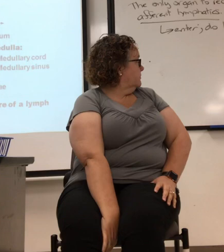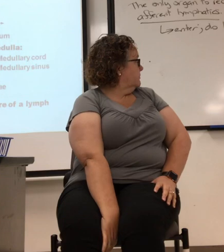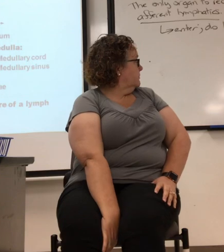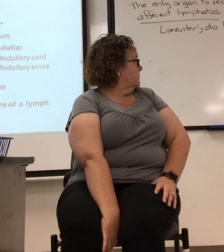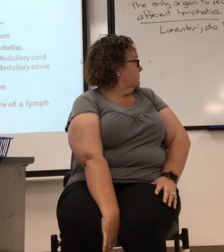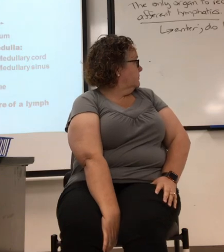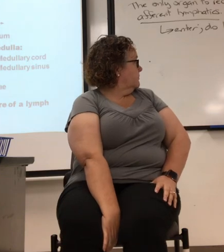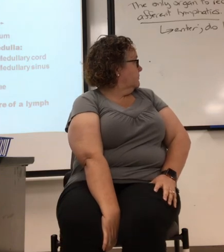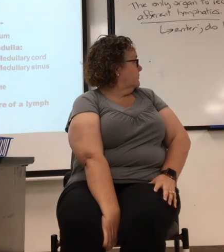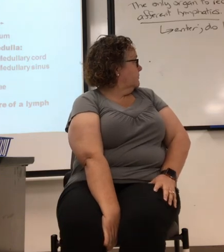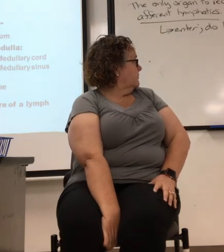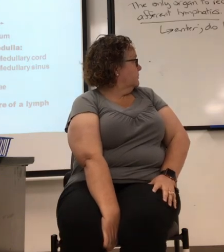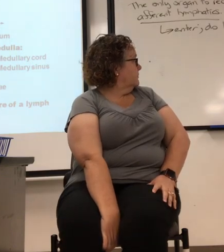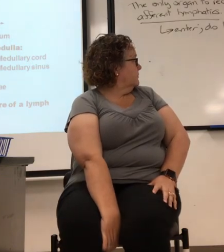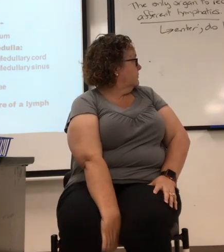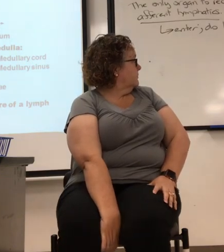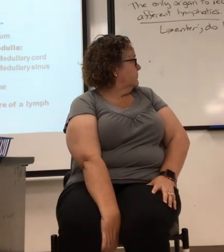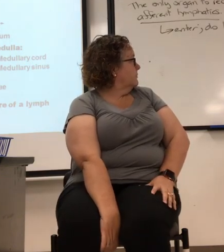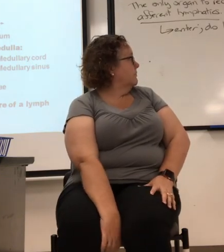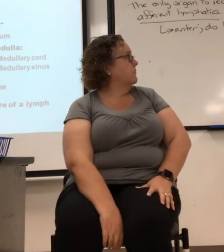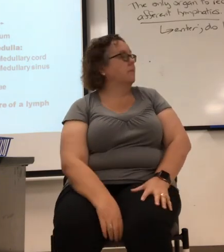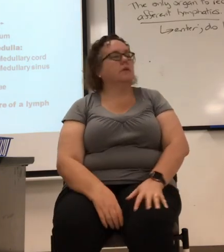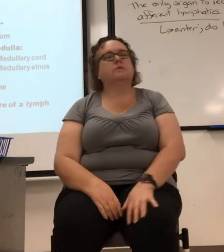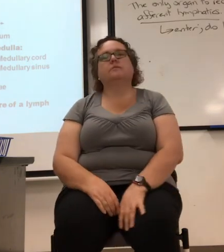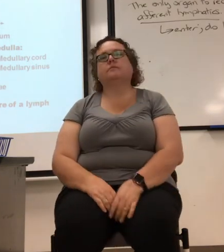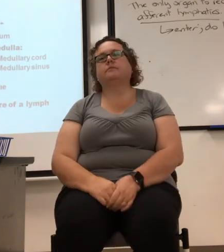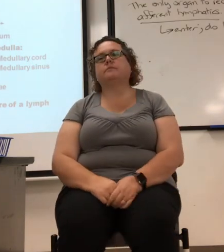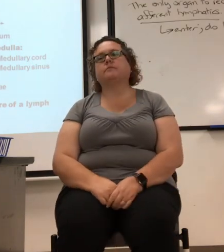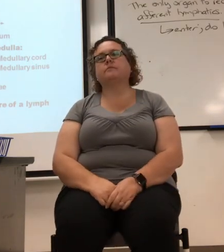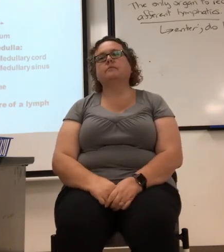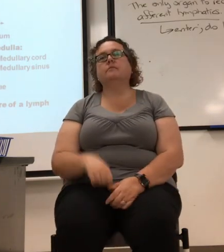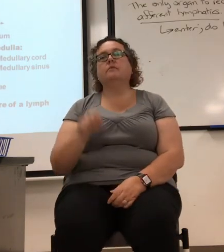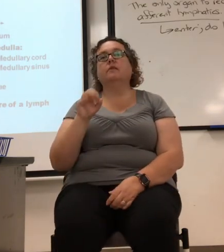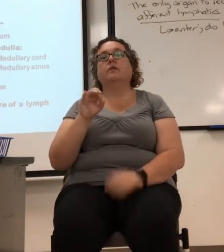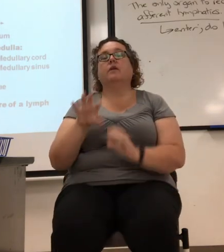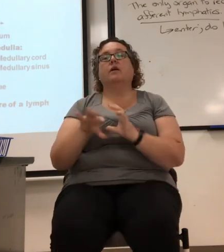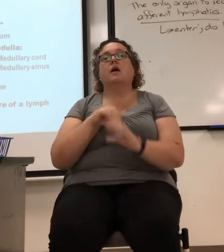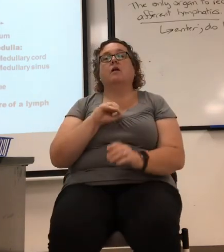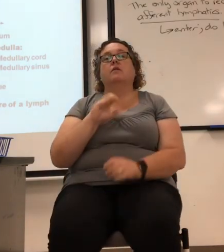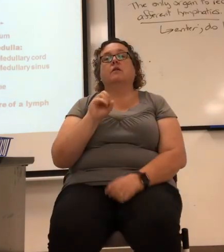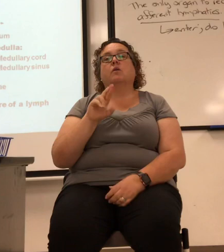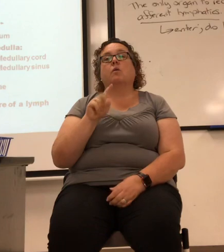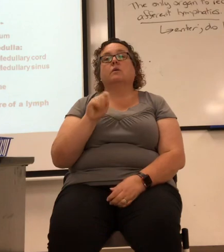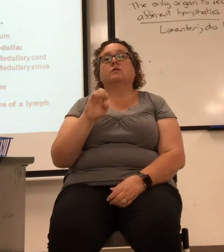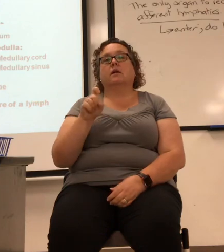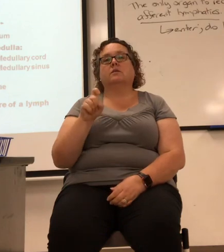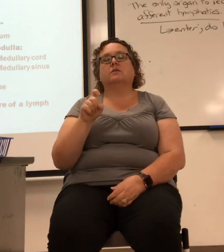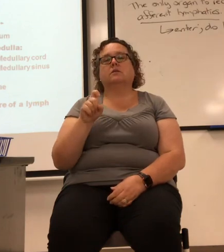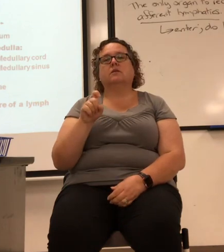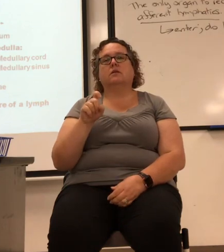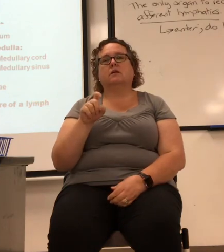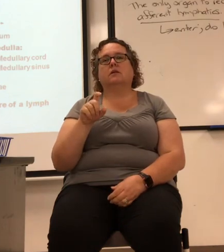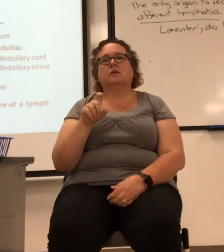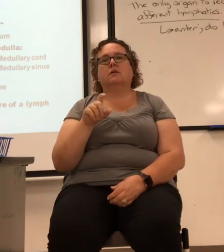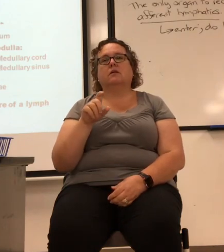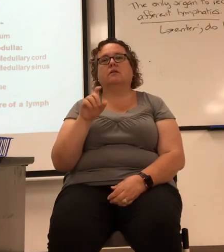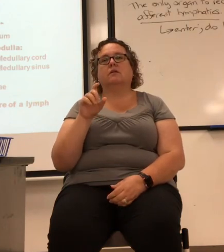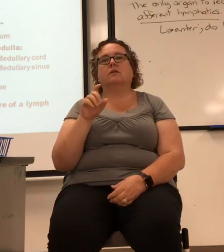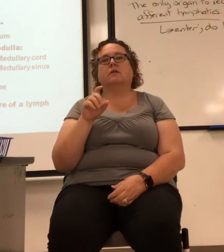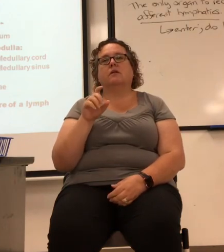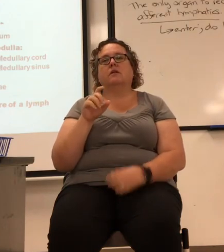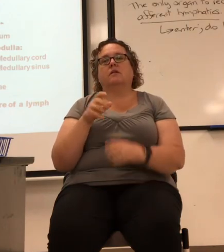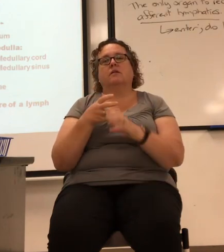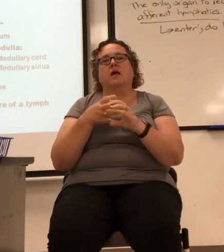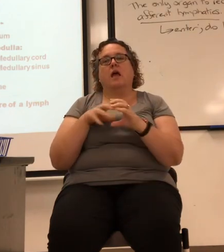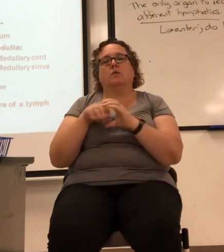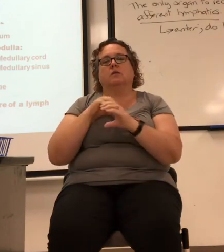So if you get out of the cortex, remember these follicles are in the cortex of the lymph node, throat cortex,